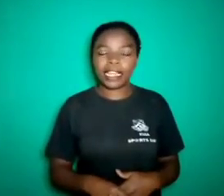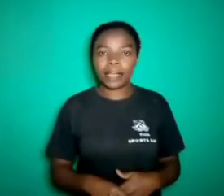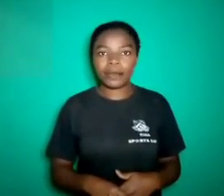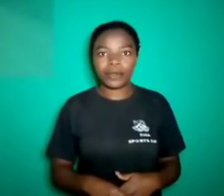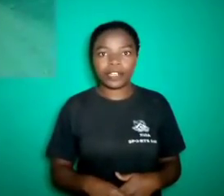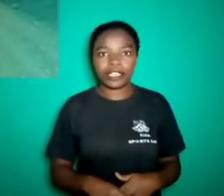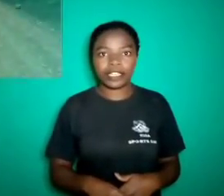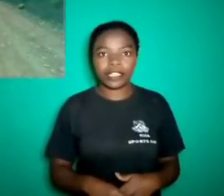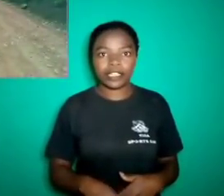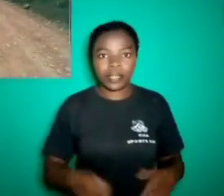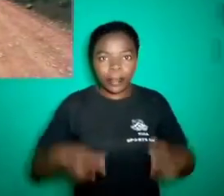Maram road.